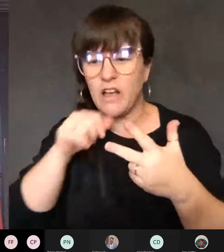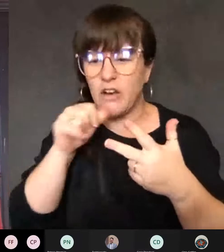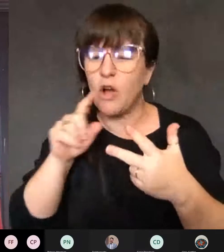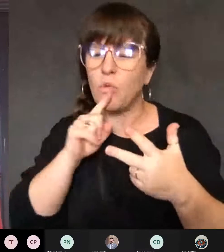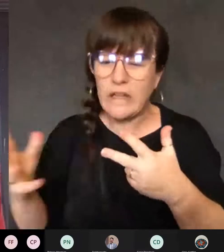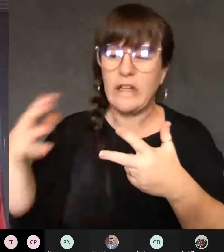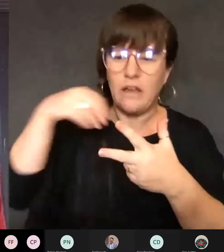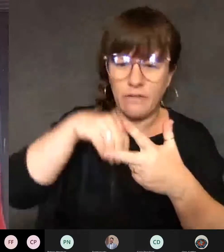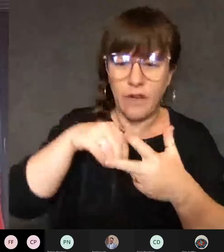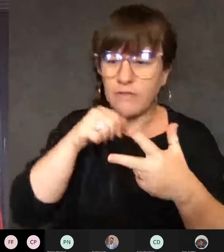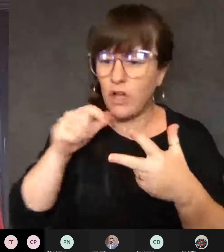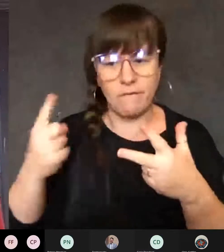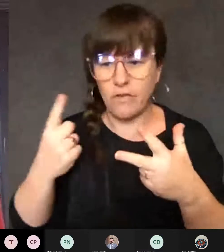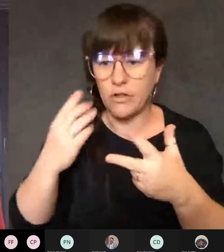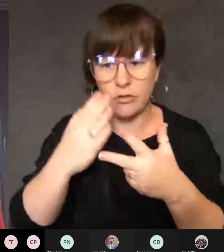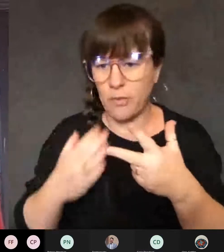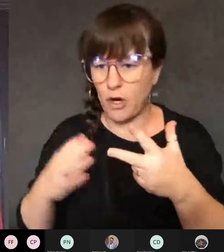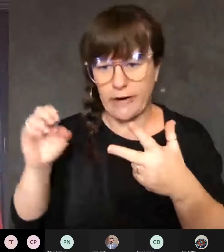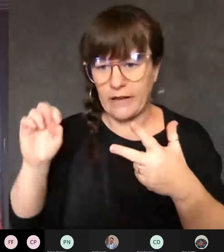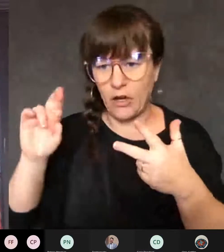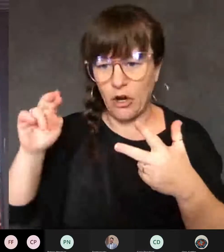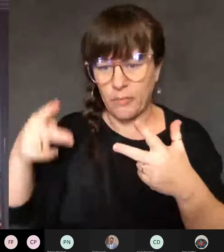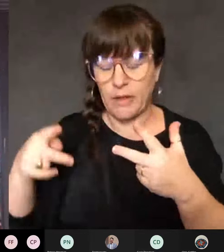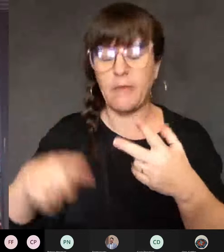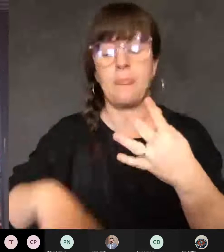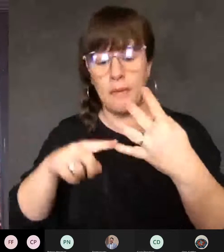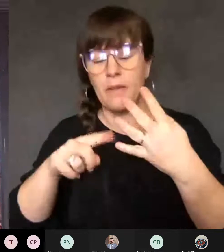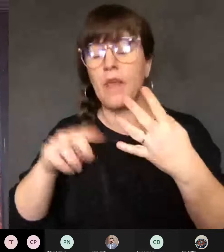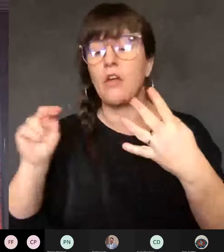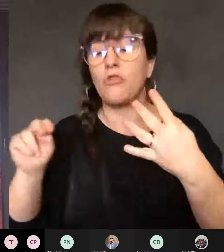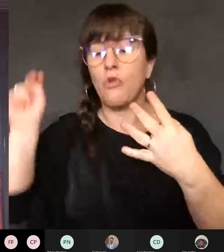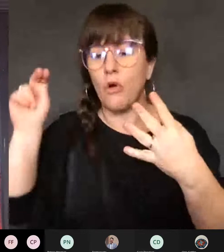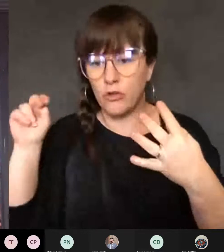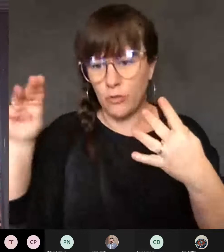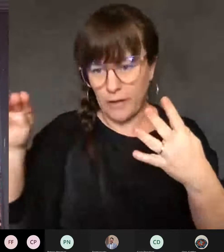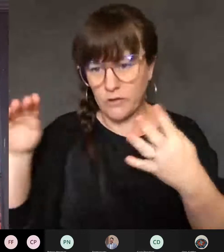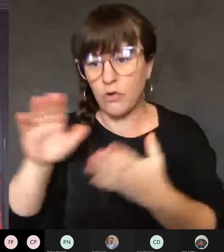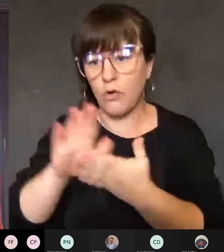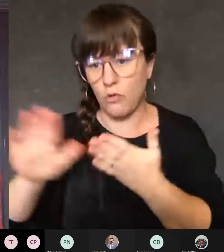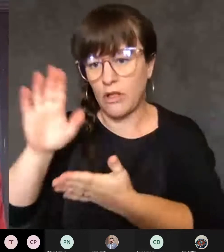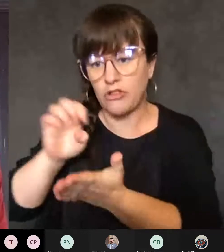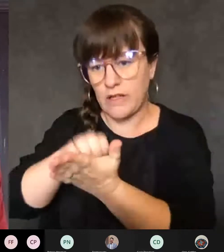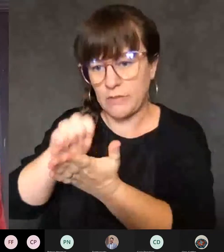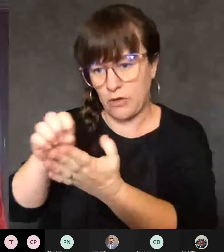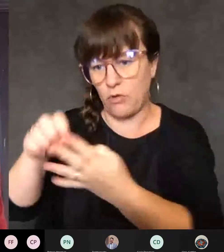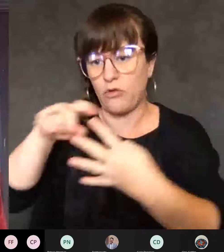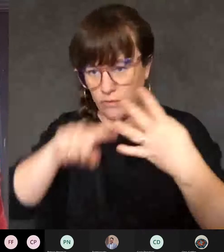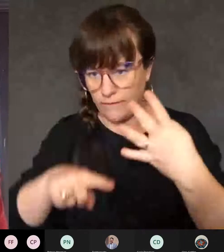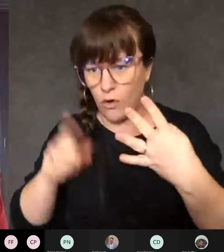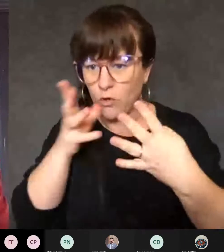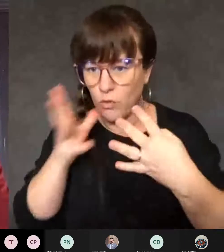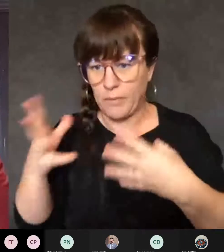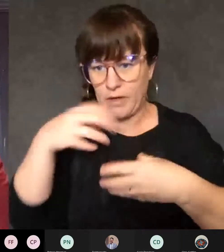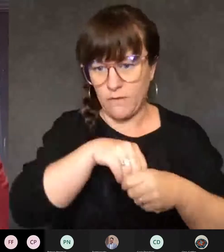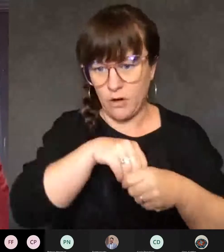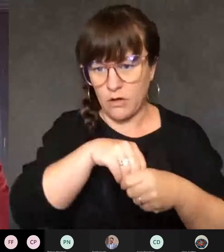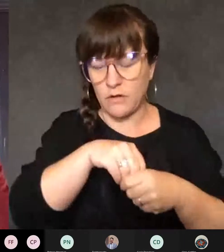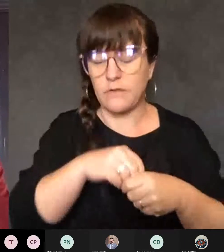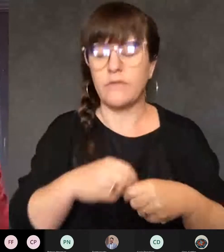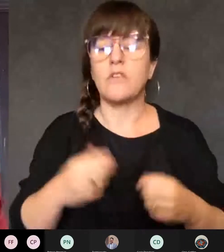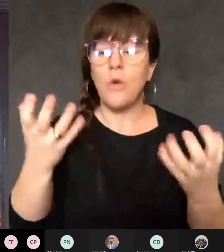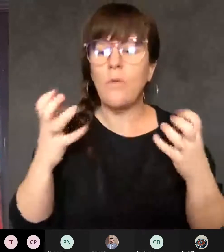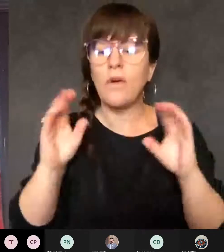going to be in the first wave of the ERP, and then Northern New Mexico College in Espanola. So I want to just kind of clarify a